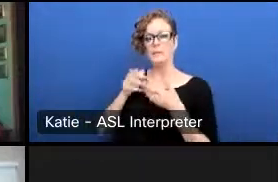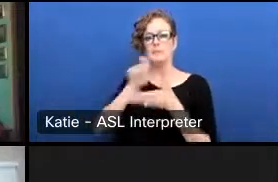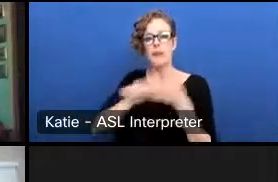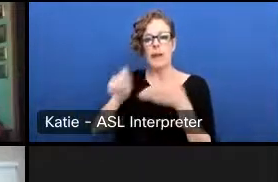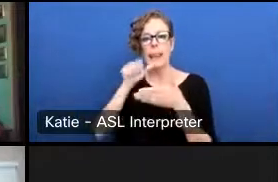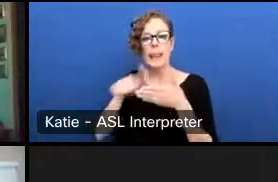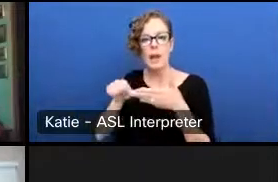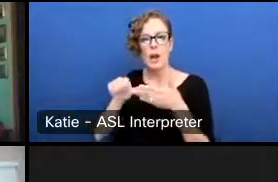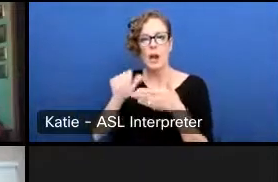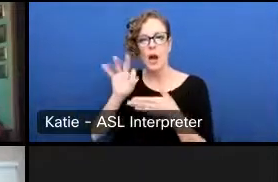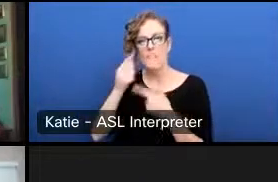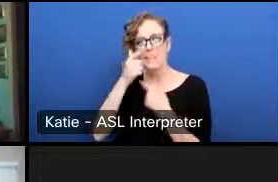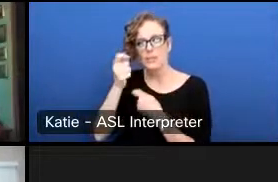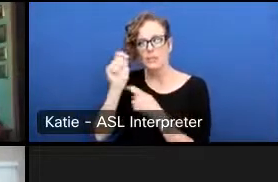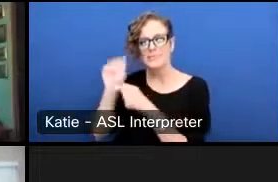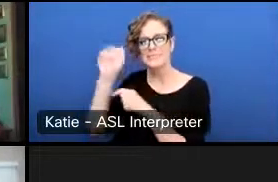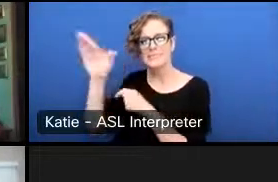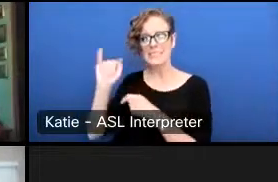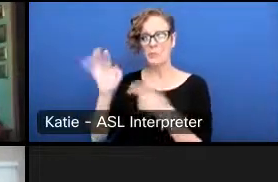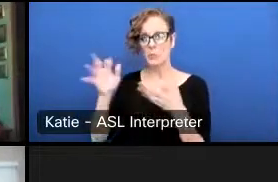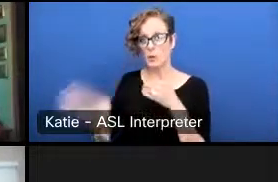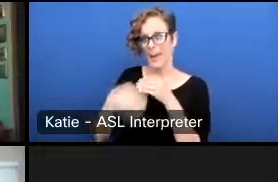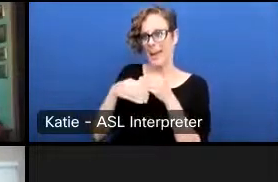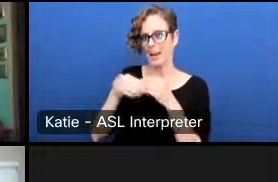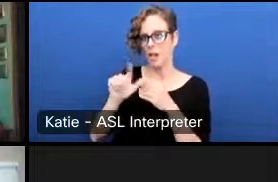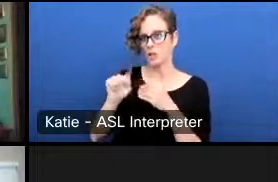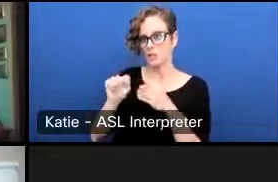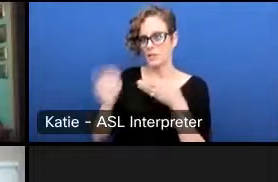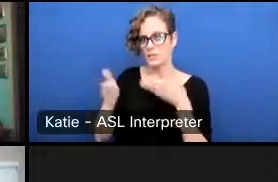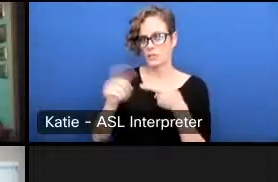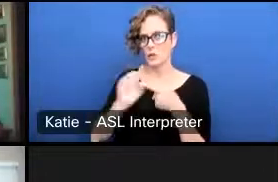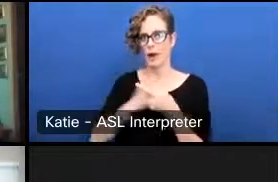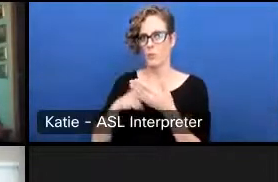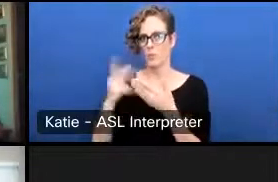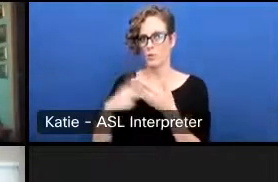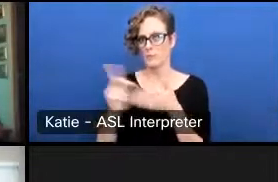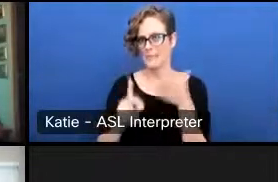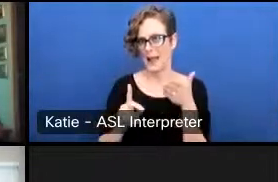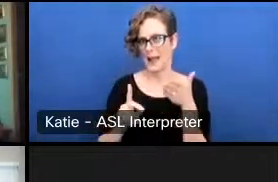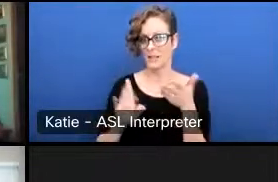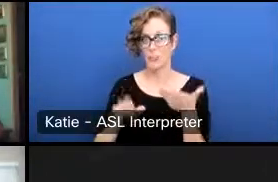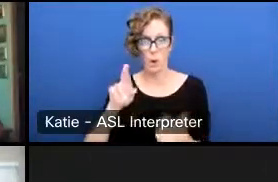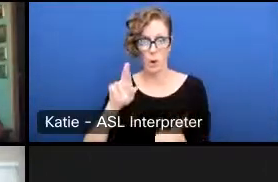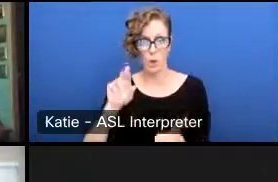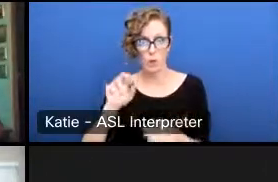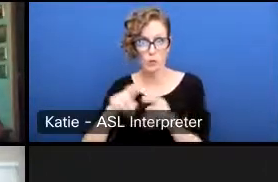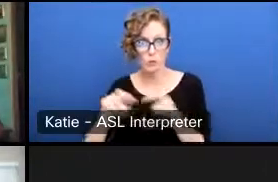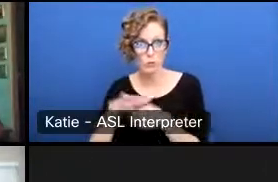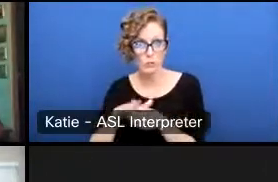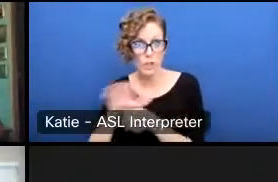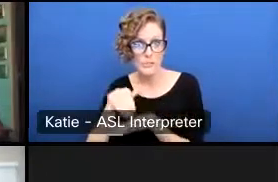add alternative services to our existing program designs. So I just wanted to see if the regional center had any clarity on that, if we're still doing